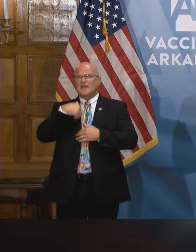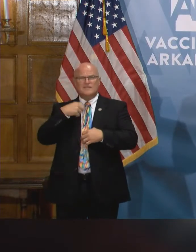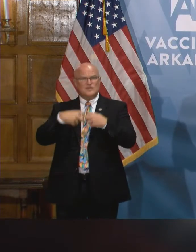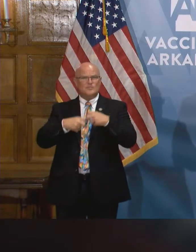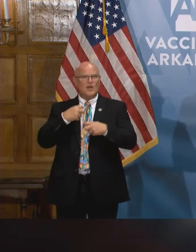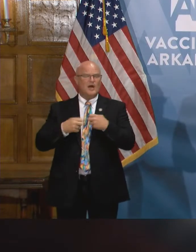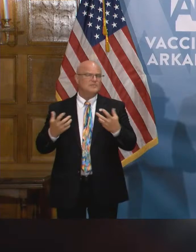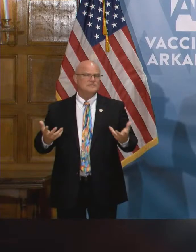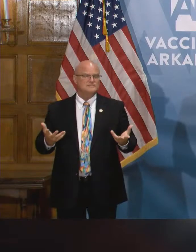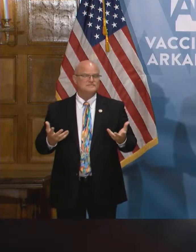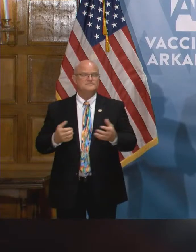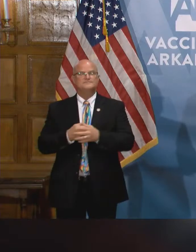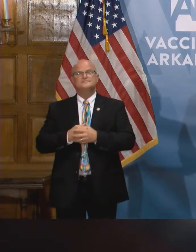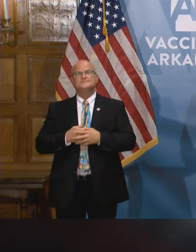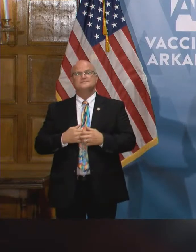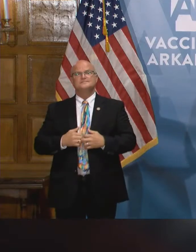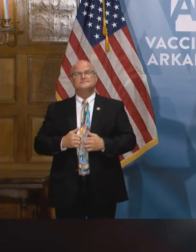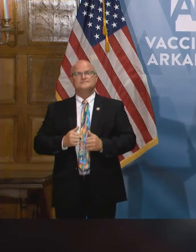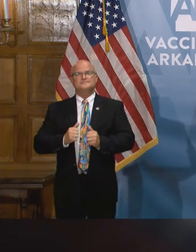issues that some other places are?